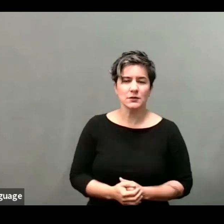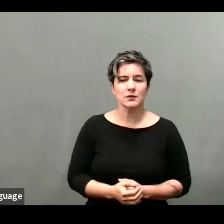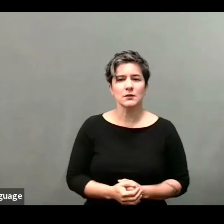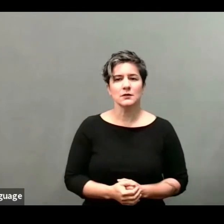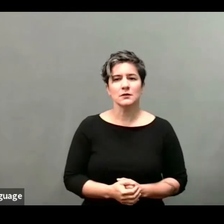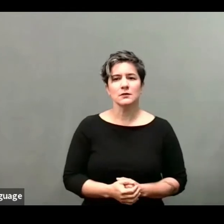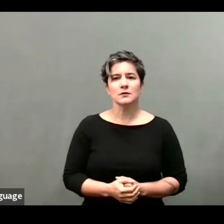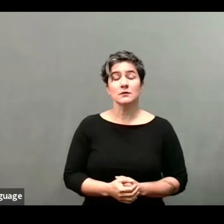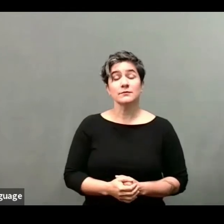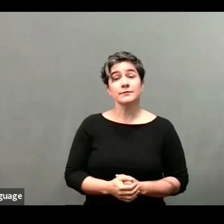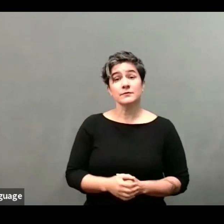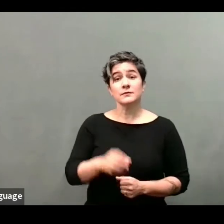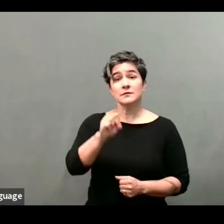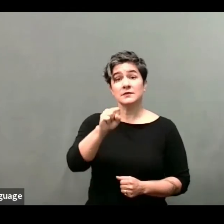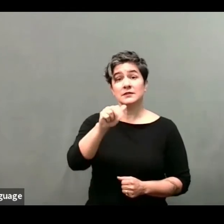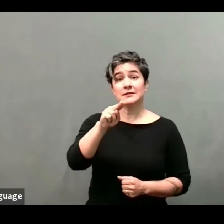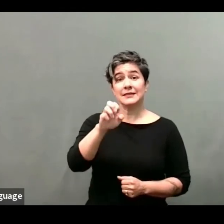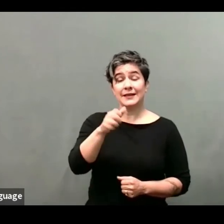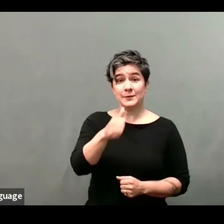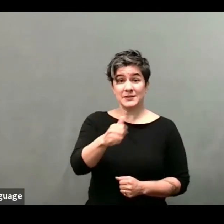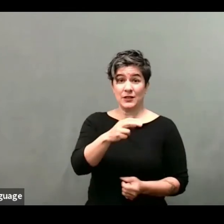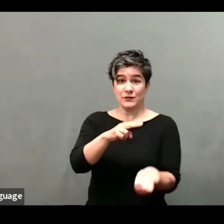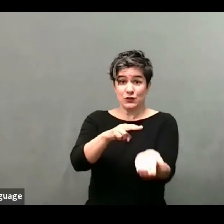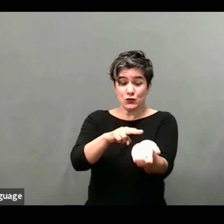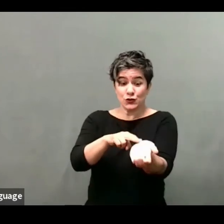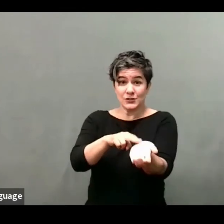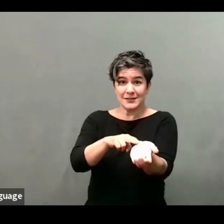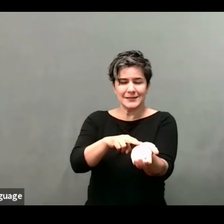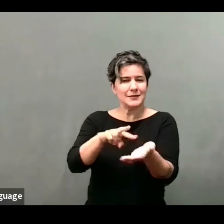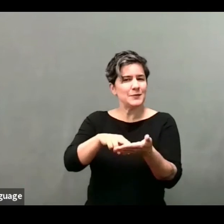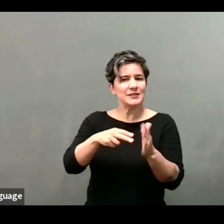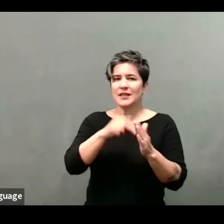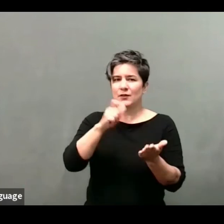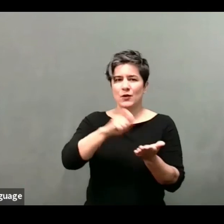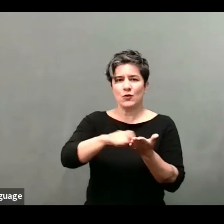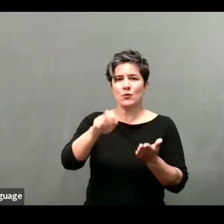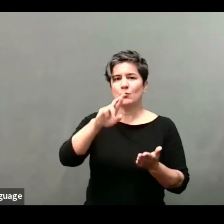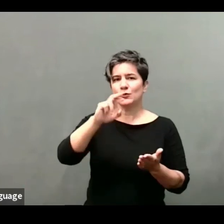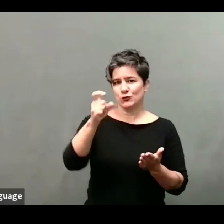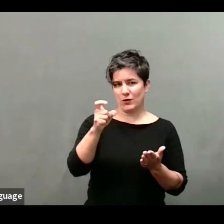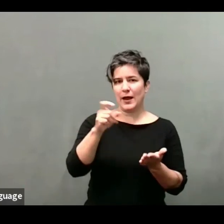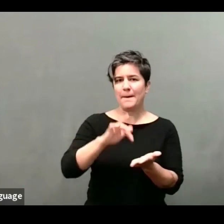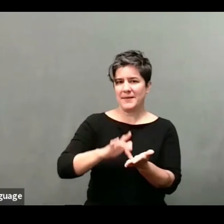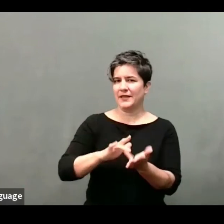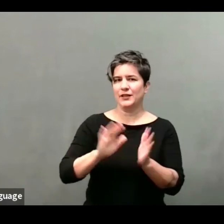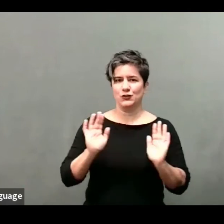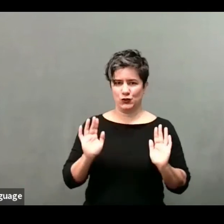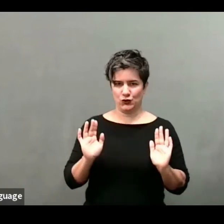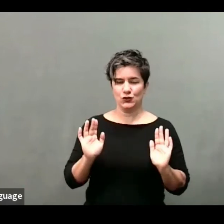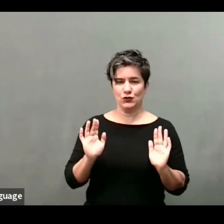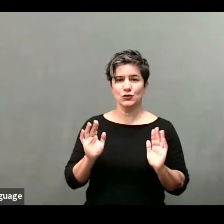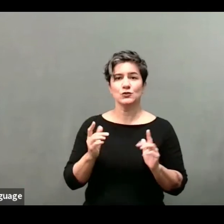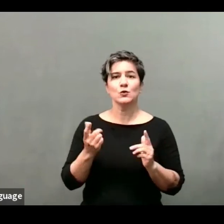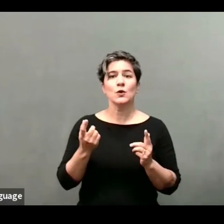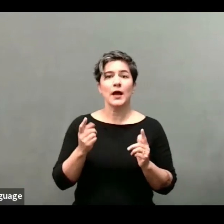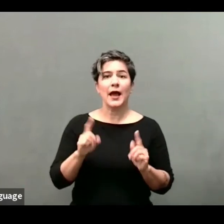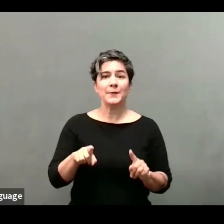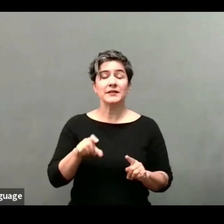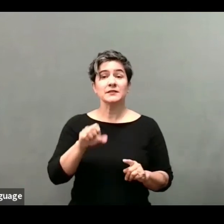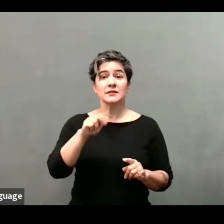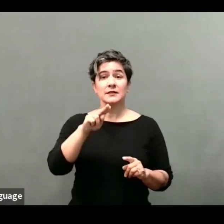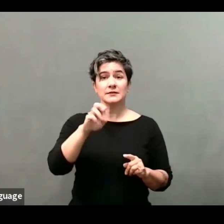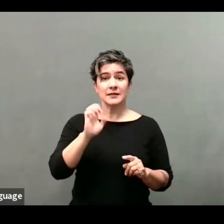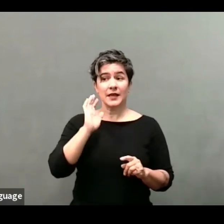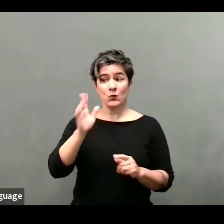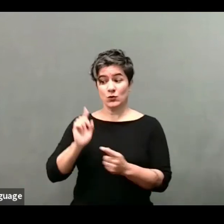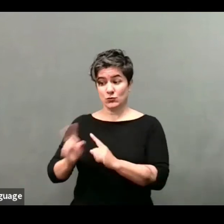mention that SANEs, being nurses, do not actually prescribe medications. And so what will happen is the SANE will talk